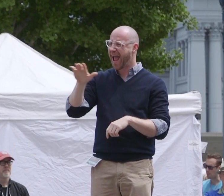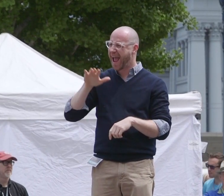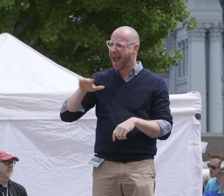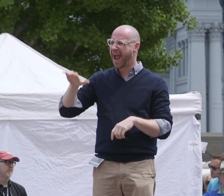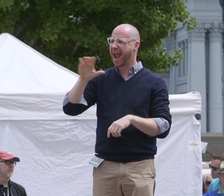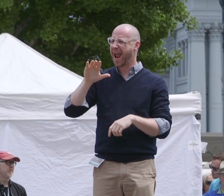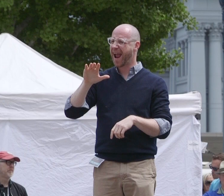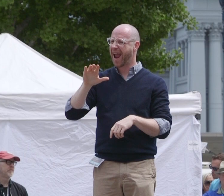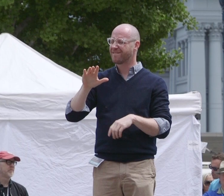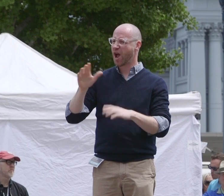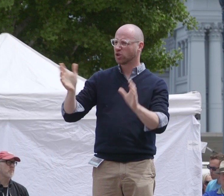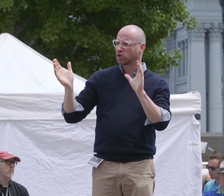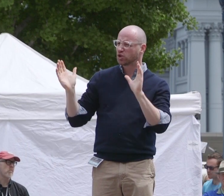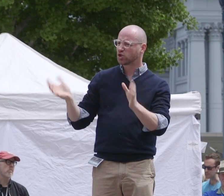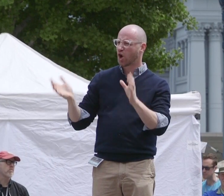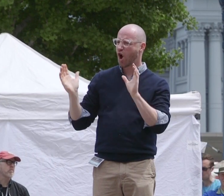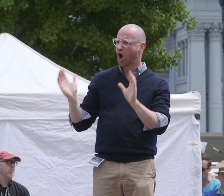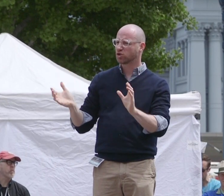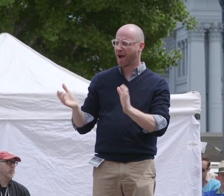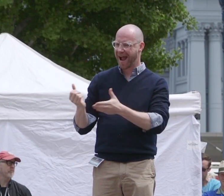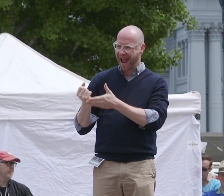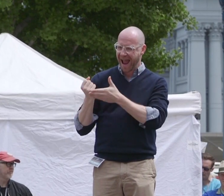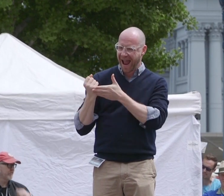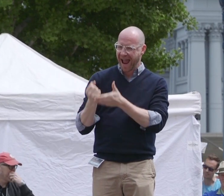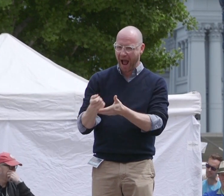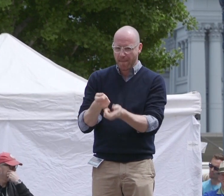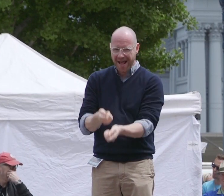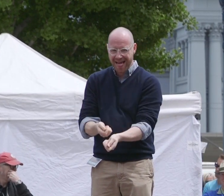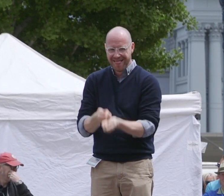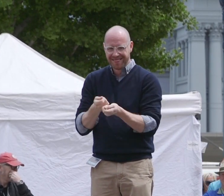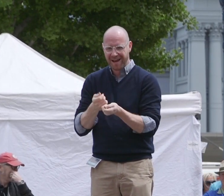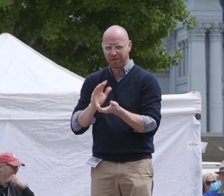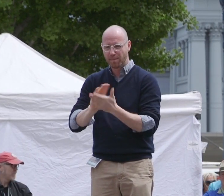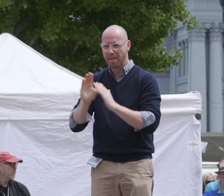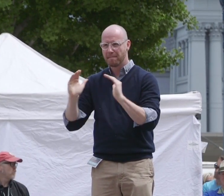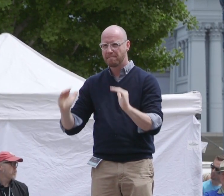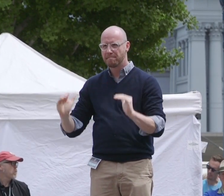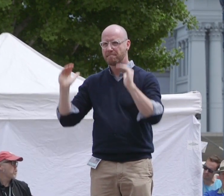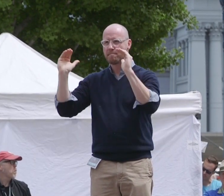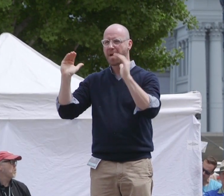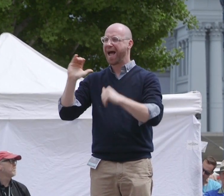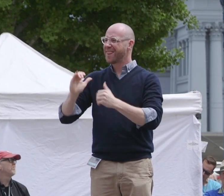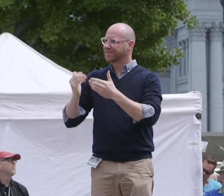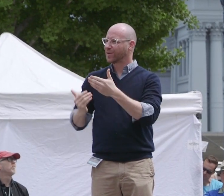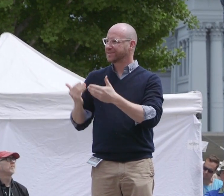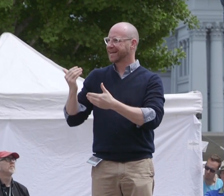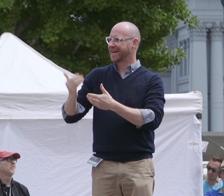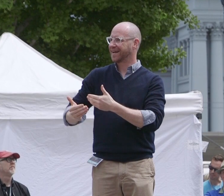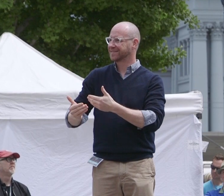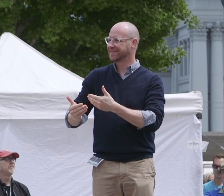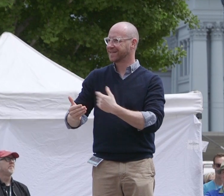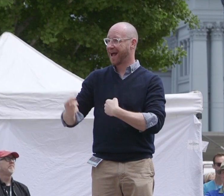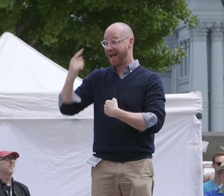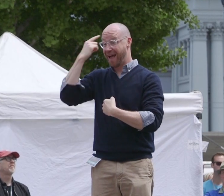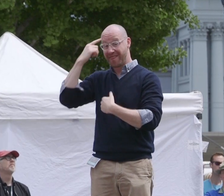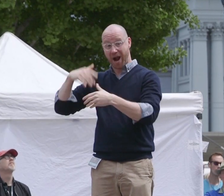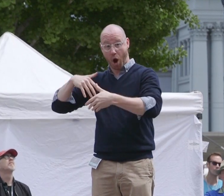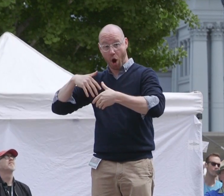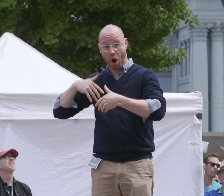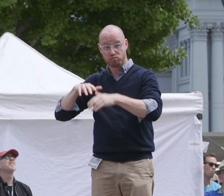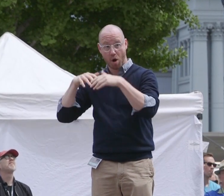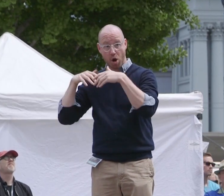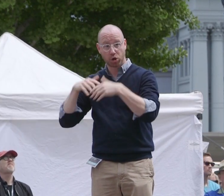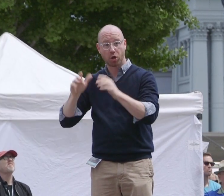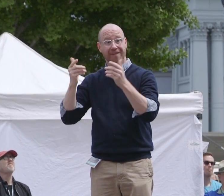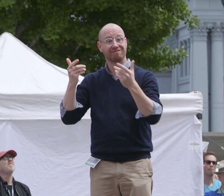lifting each other up, that's part of what comes next. A march for science doesn't end with a march, it ends with